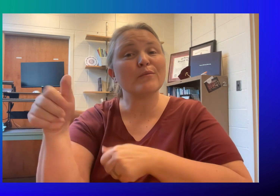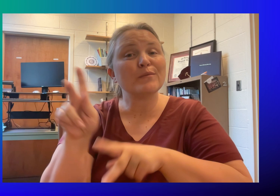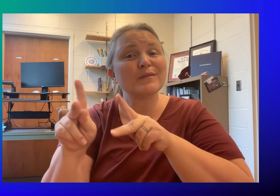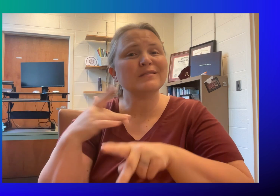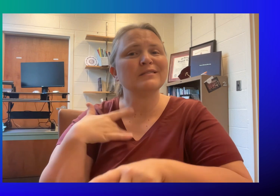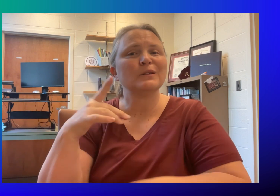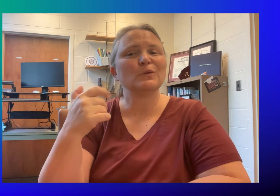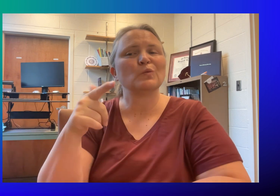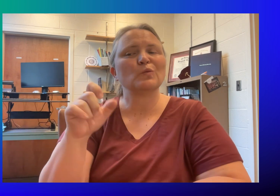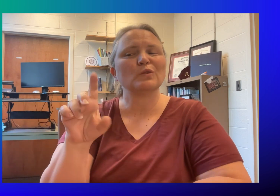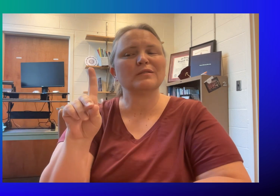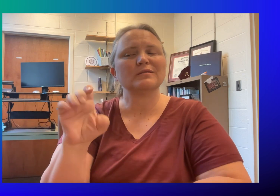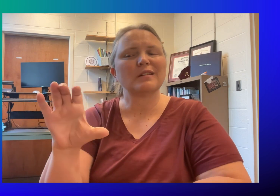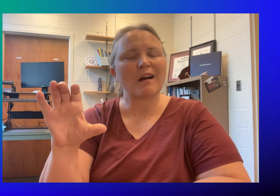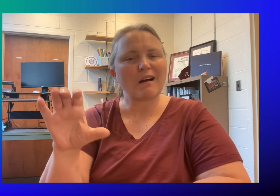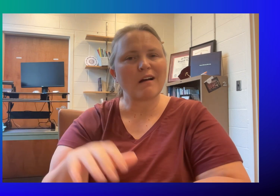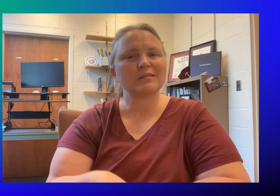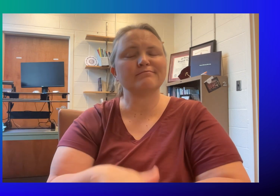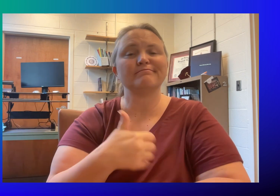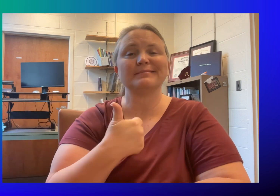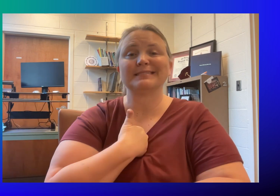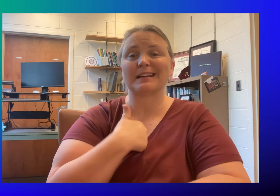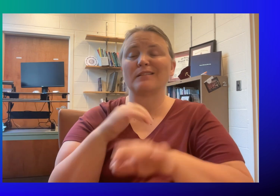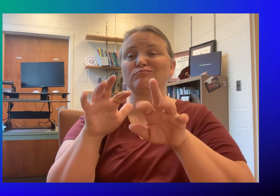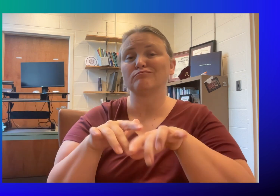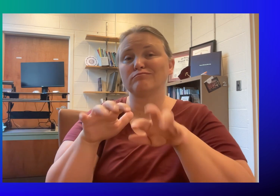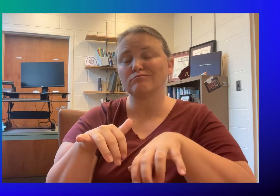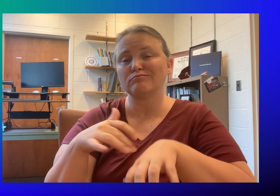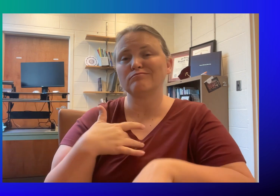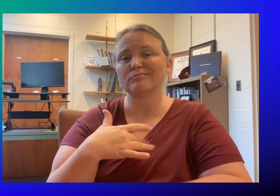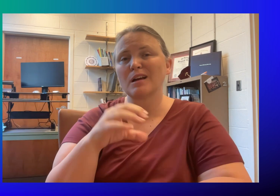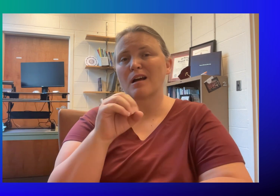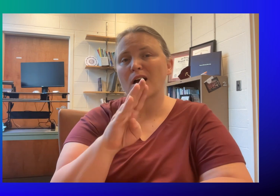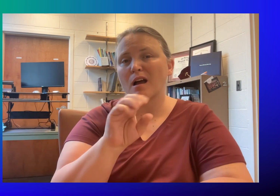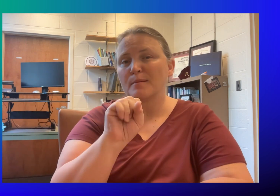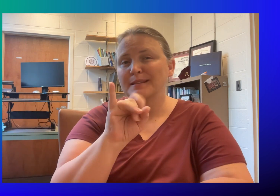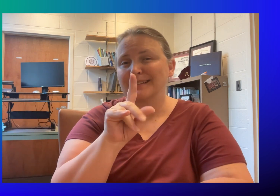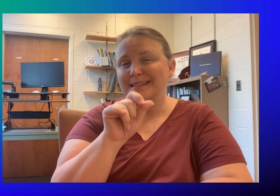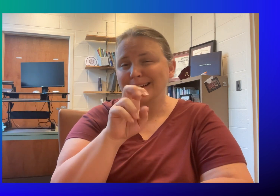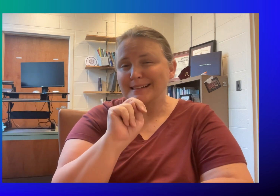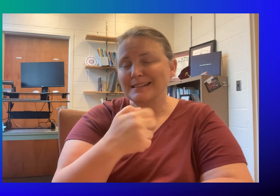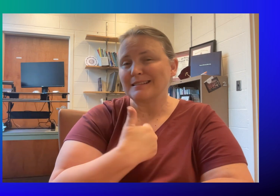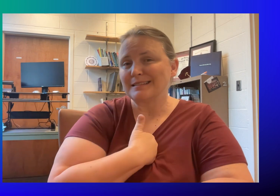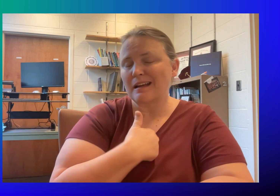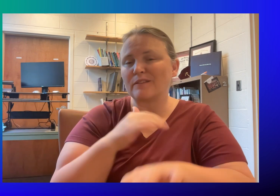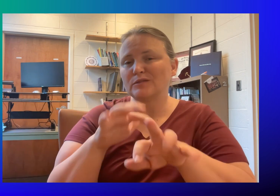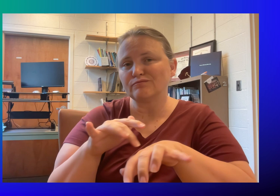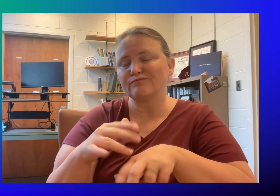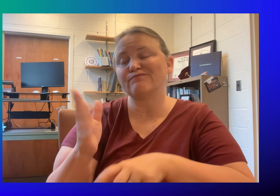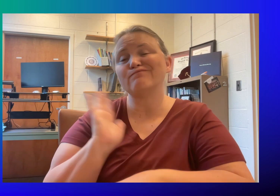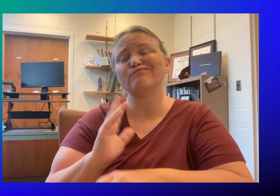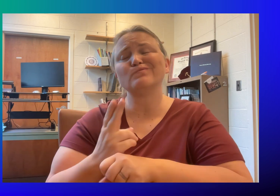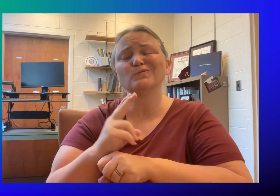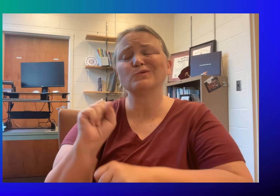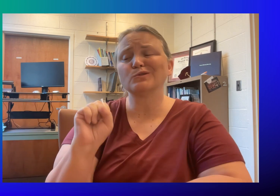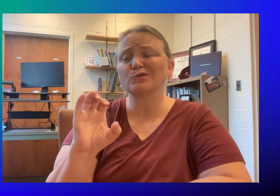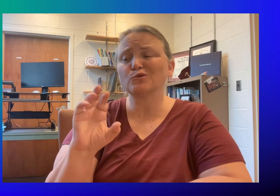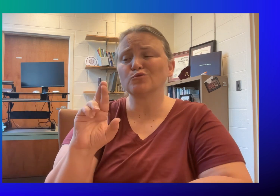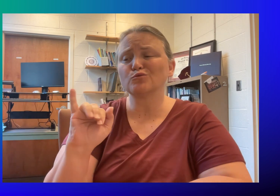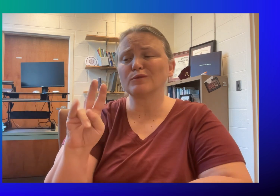co-authoring with other people, I use Google Docs. When I'm writing on my own, I draft it in Obsidian. I used to use